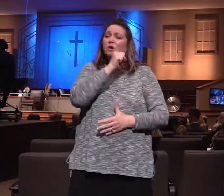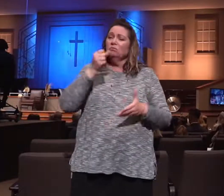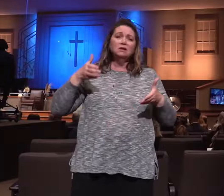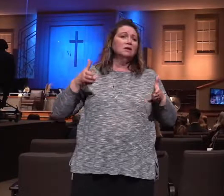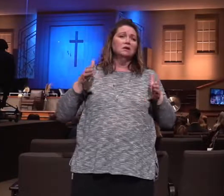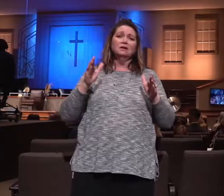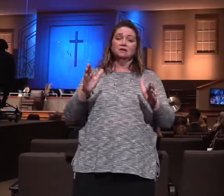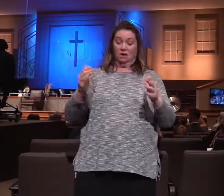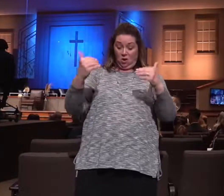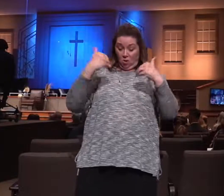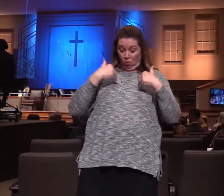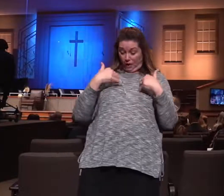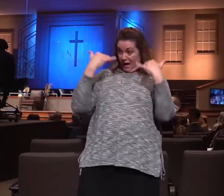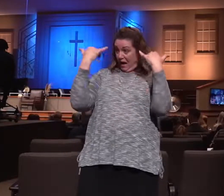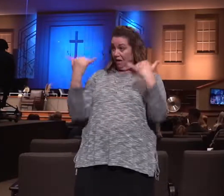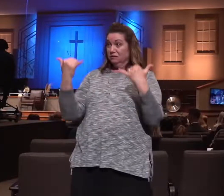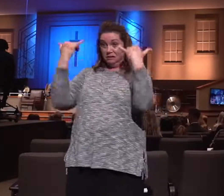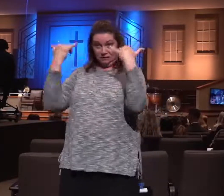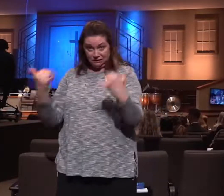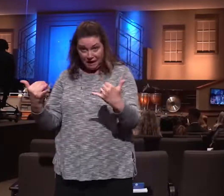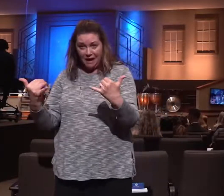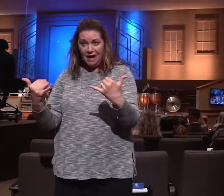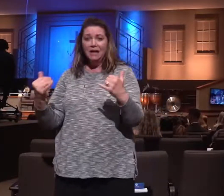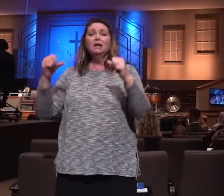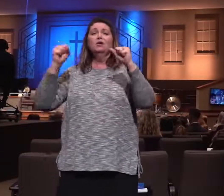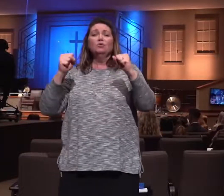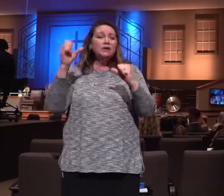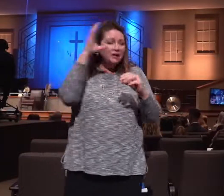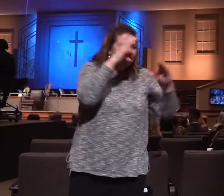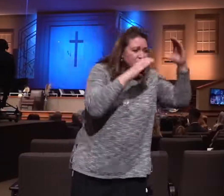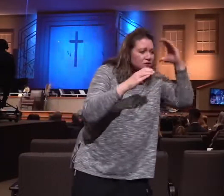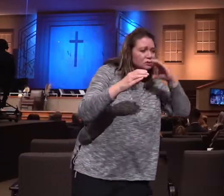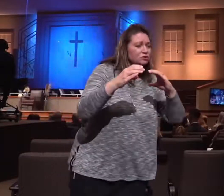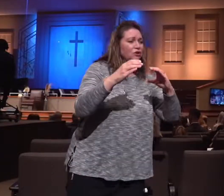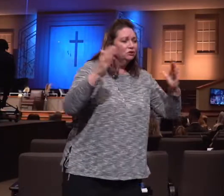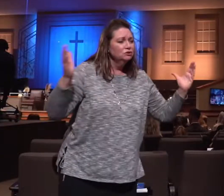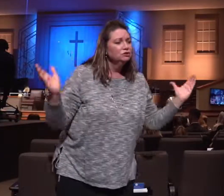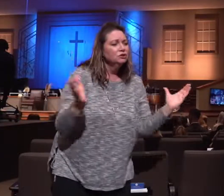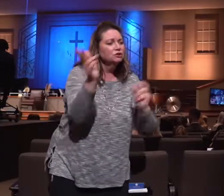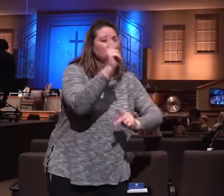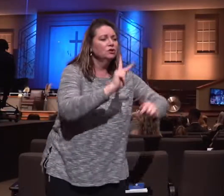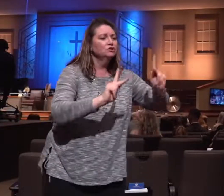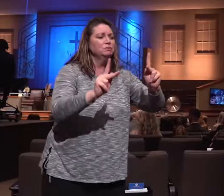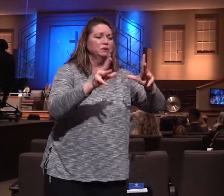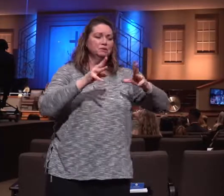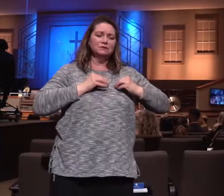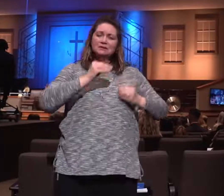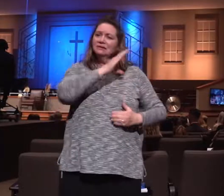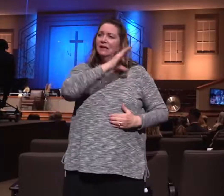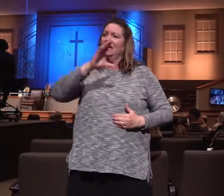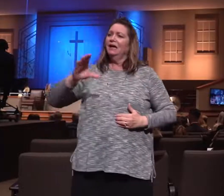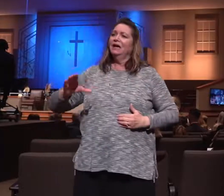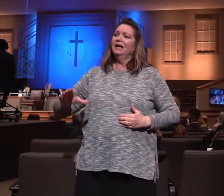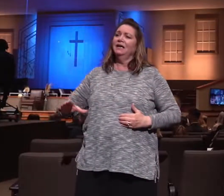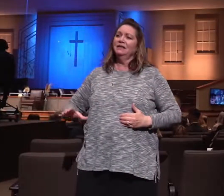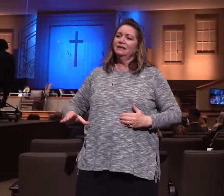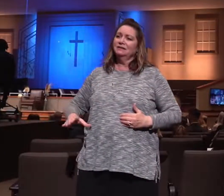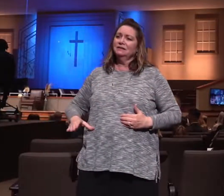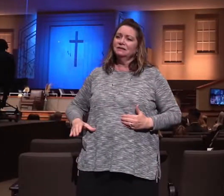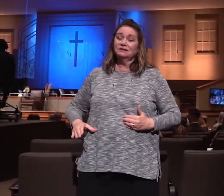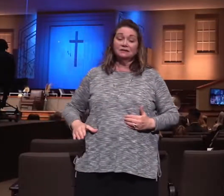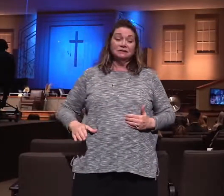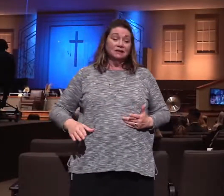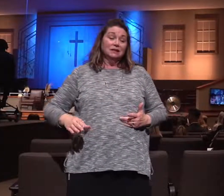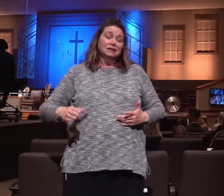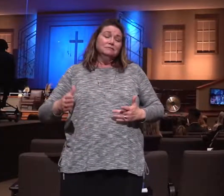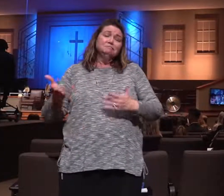is given us lost souls to win. Oh, then to save